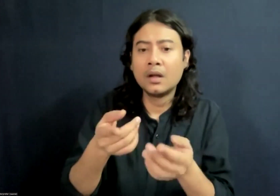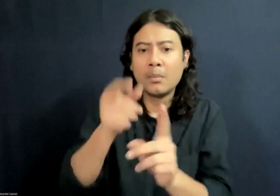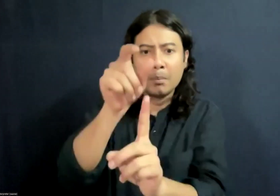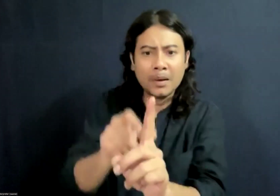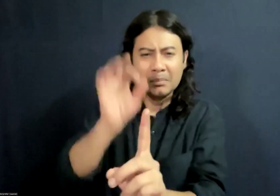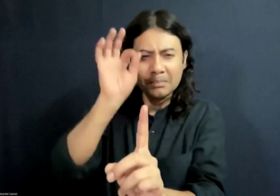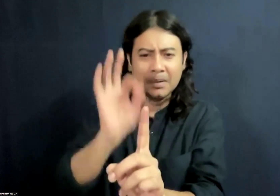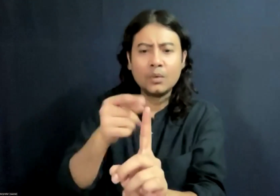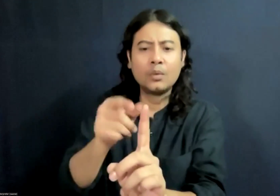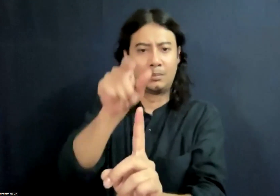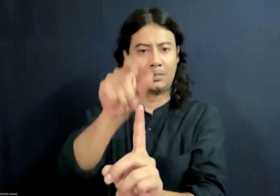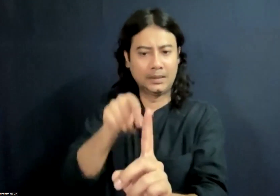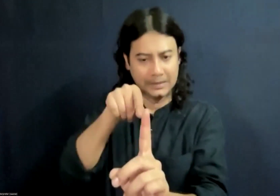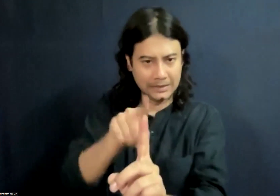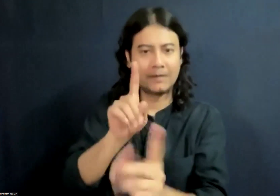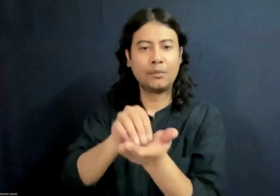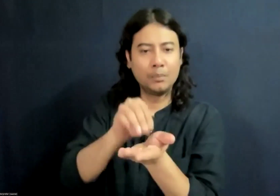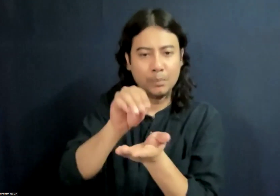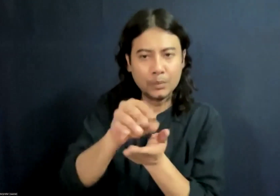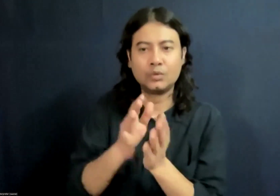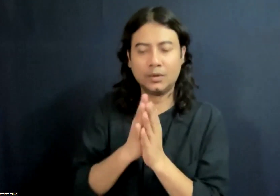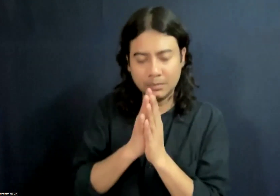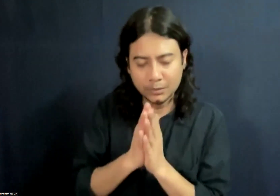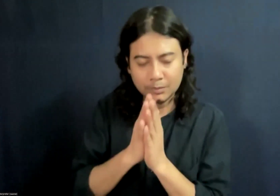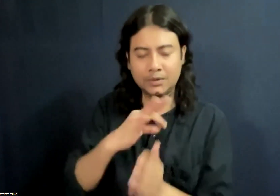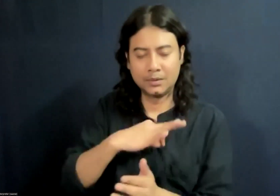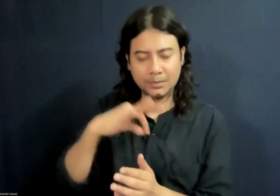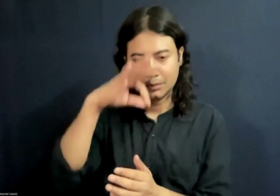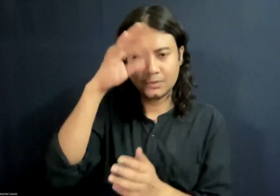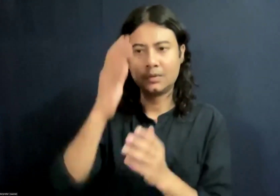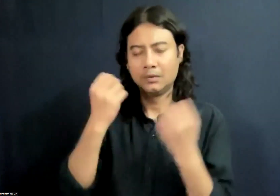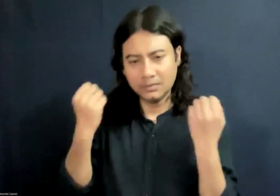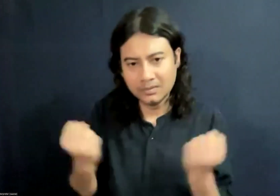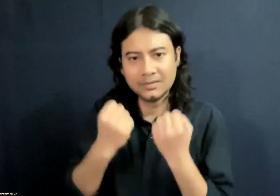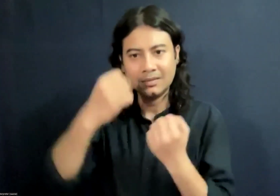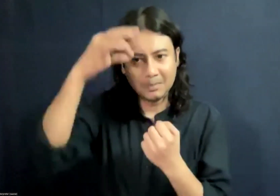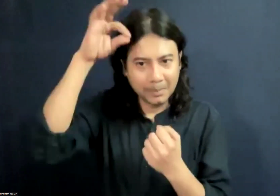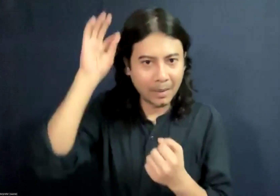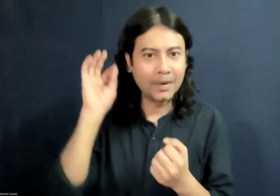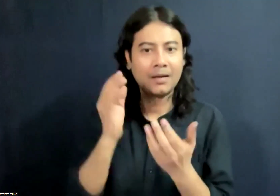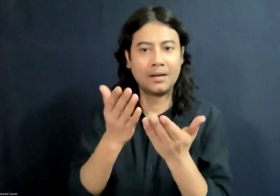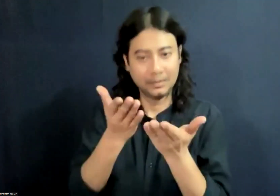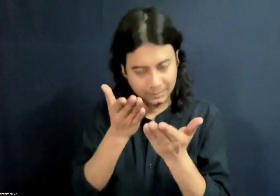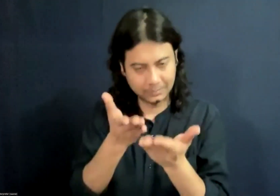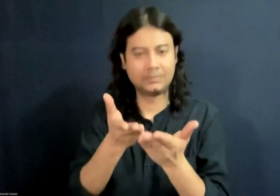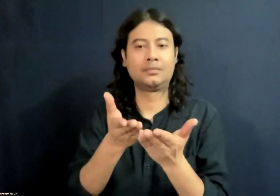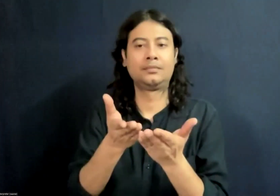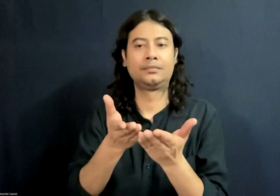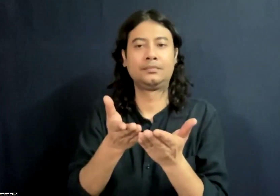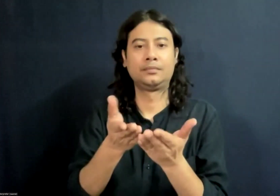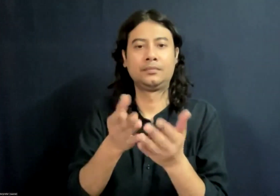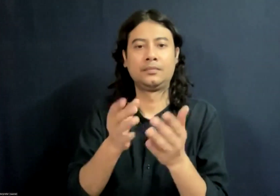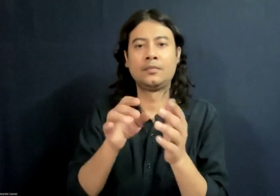So if you give donation to somebody where preaching is happening, where you know people are talking about the